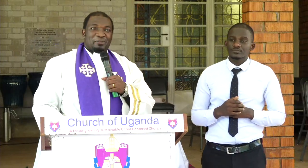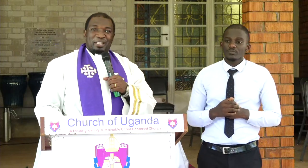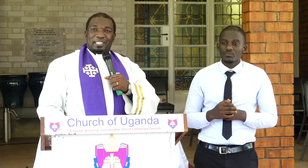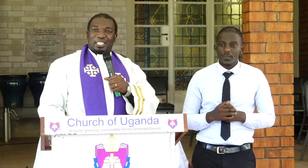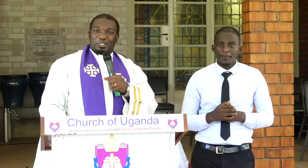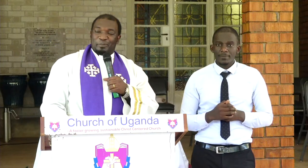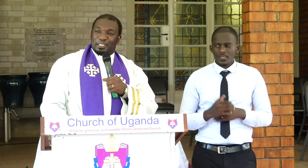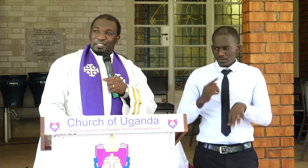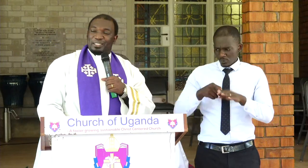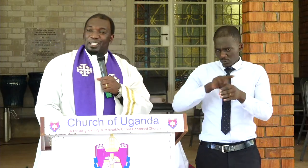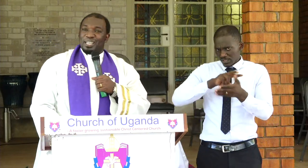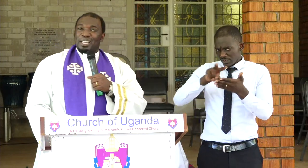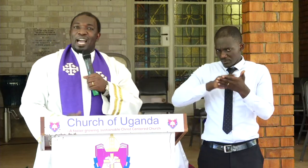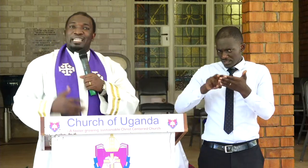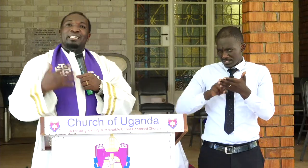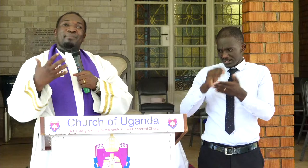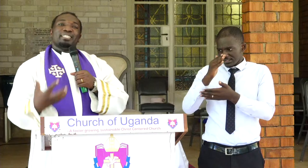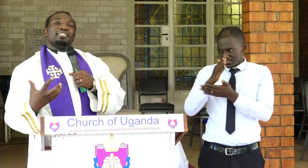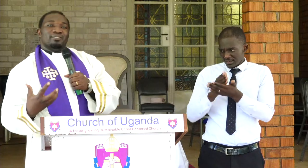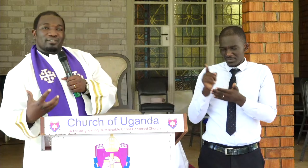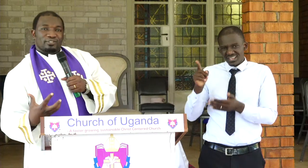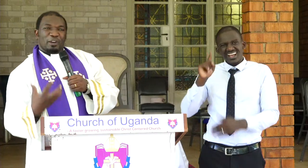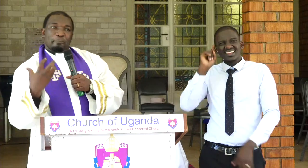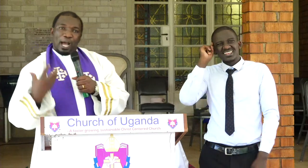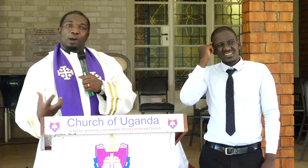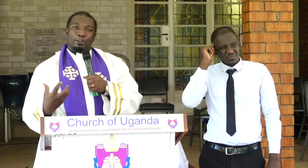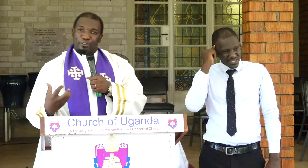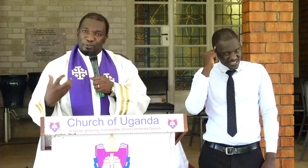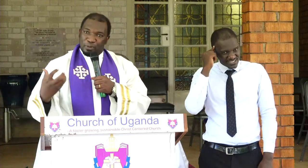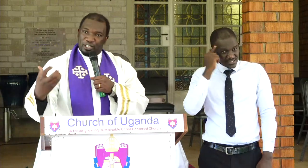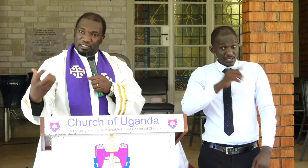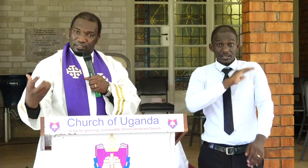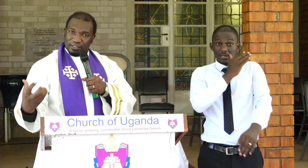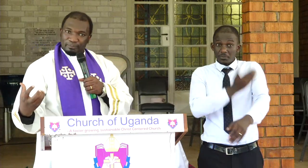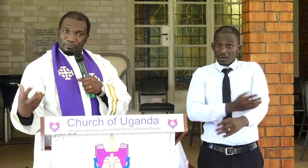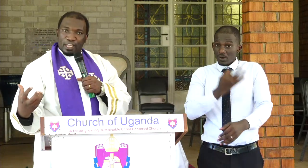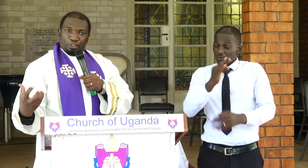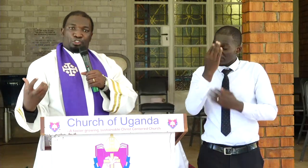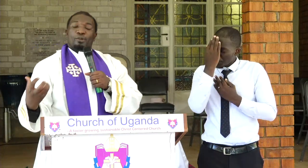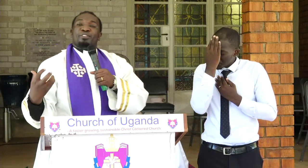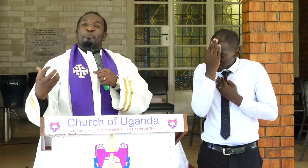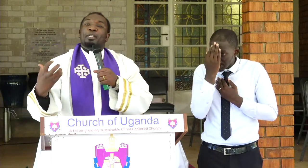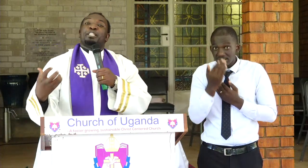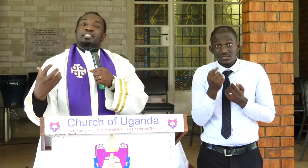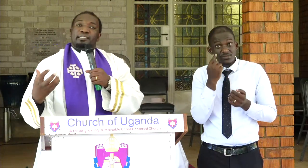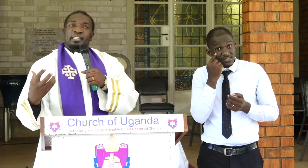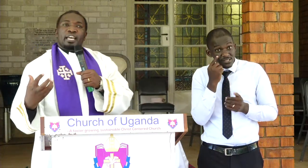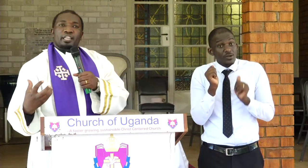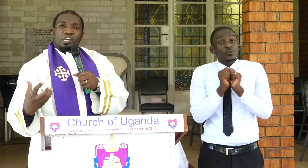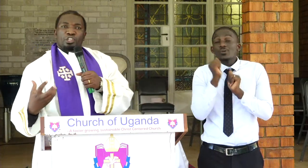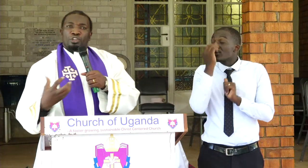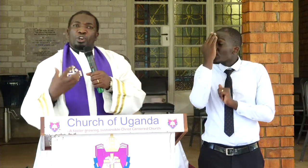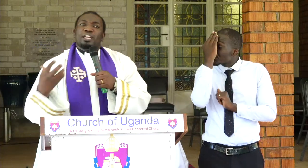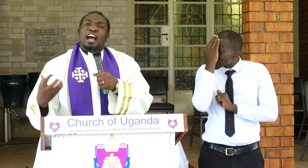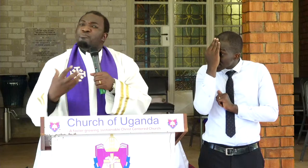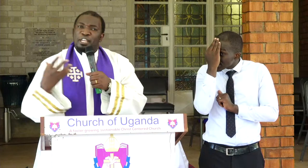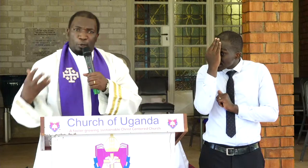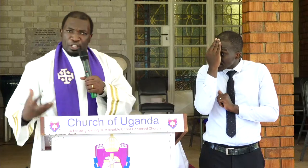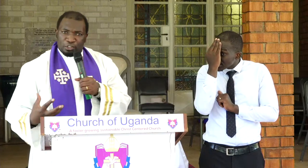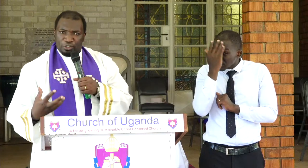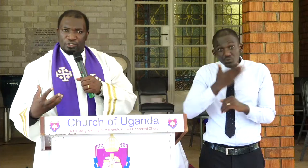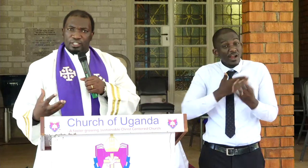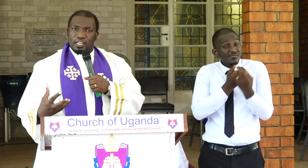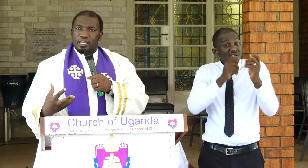When I read such scriptures, I imagine the power of obedience. You see, with obedience, you don't have